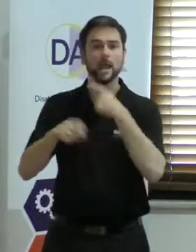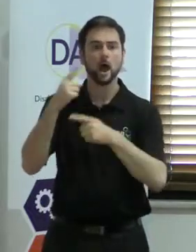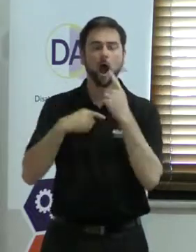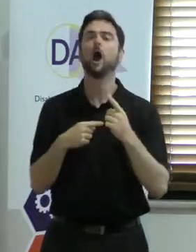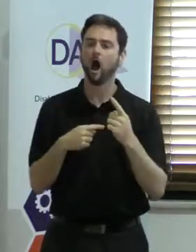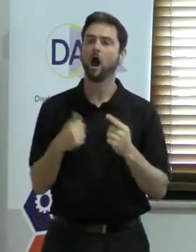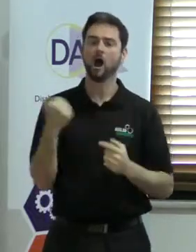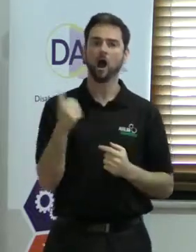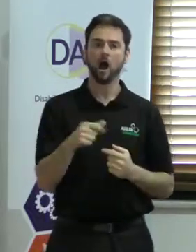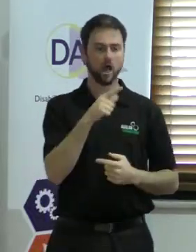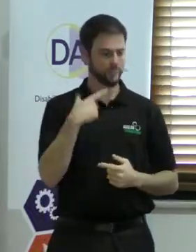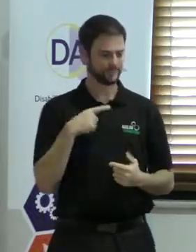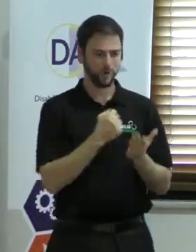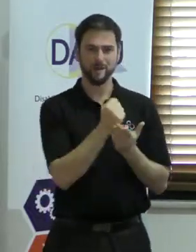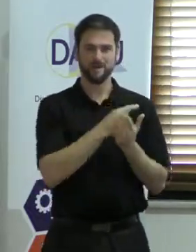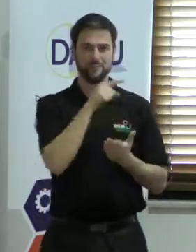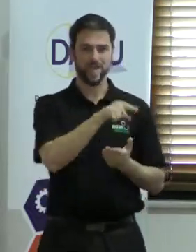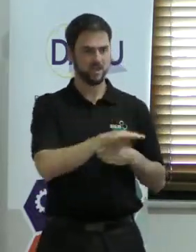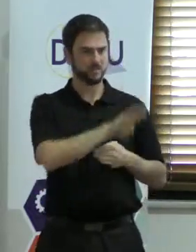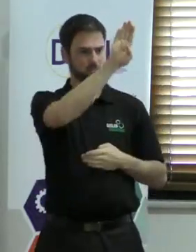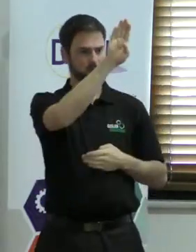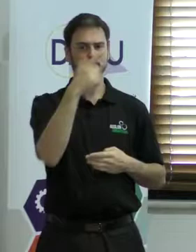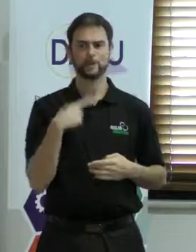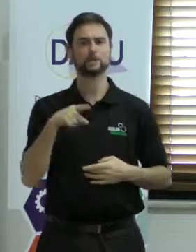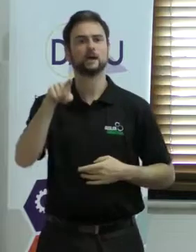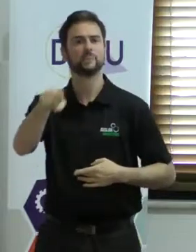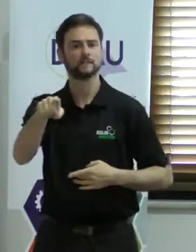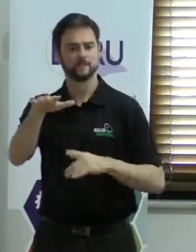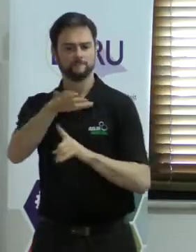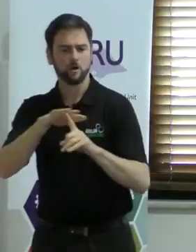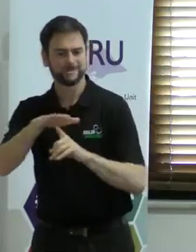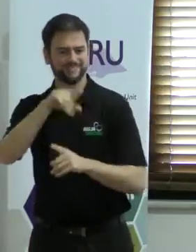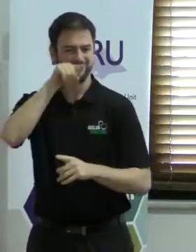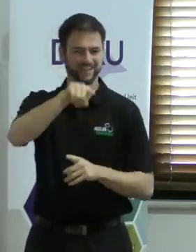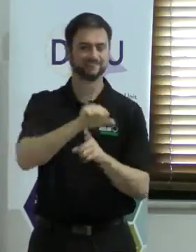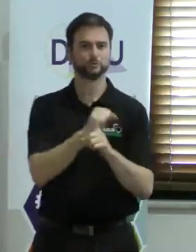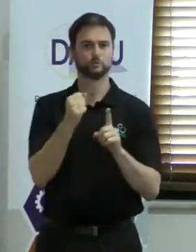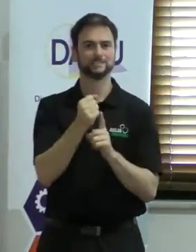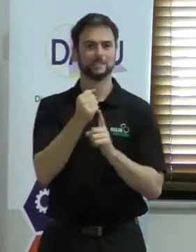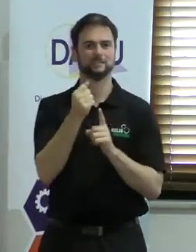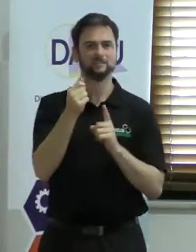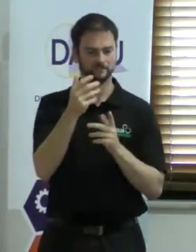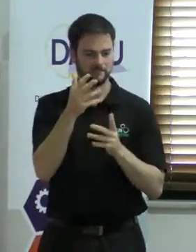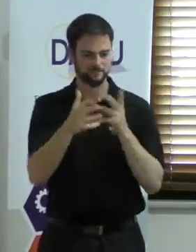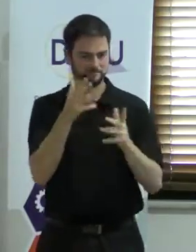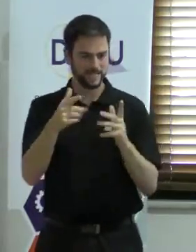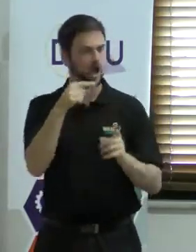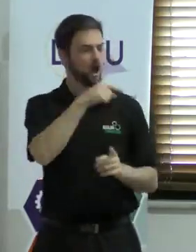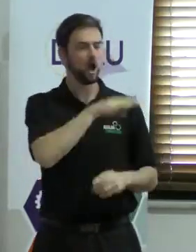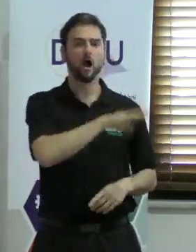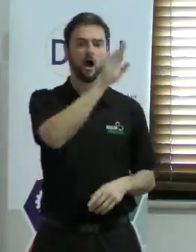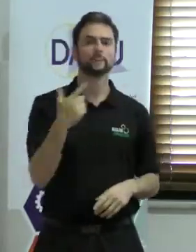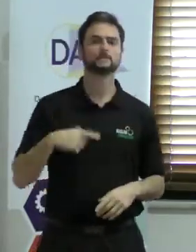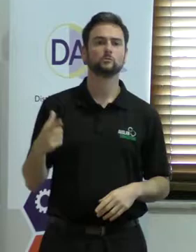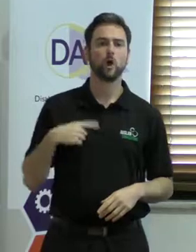qualitative report that actually says, here are the things that people are coming for advocacy